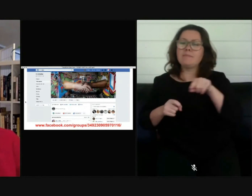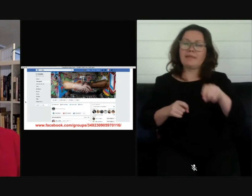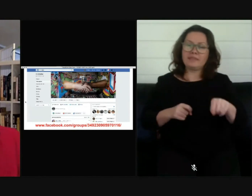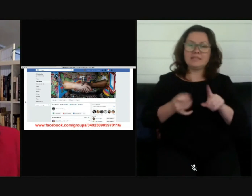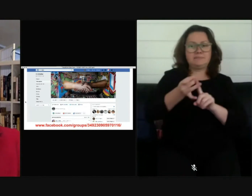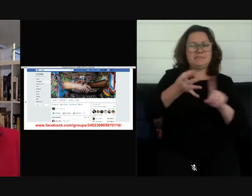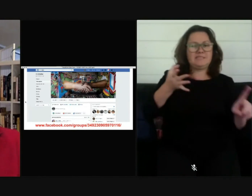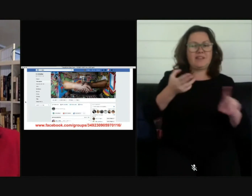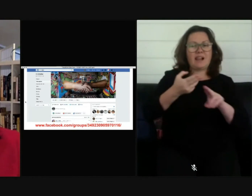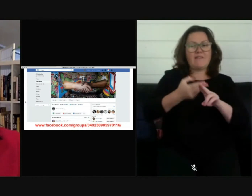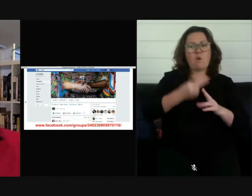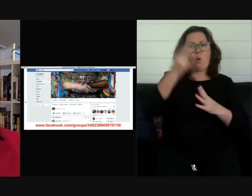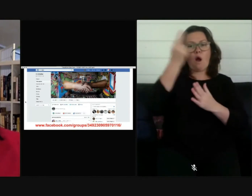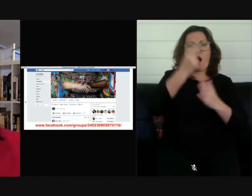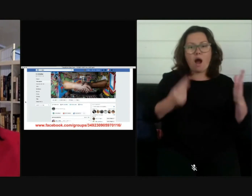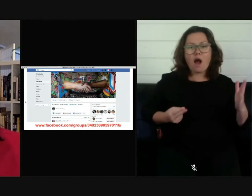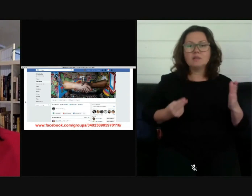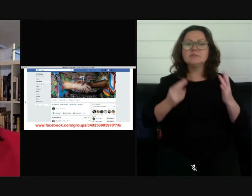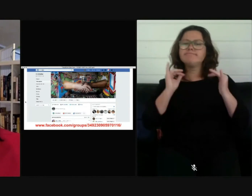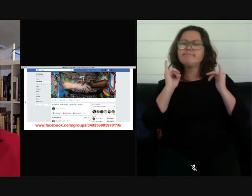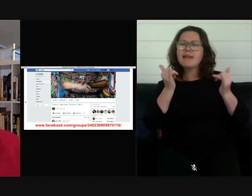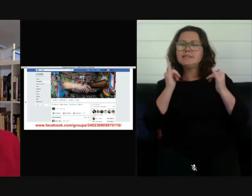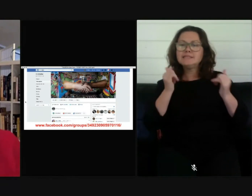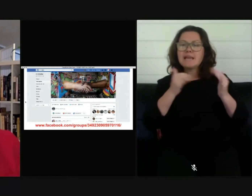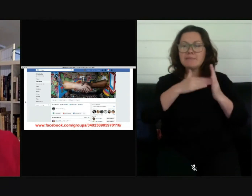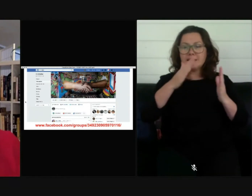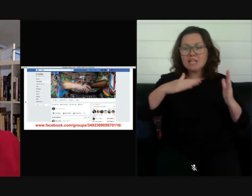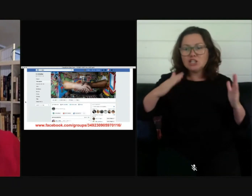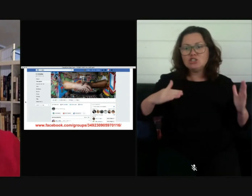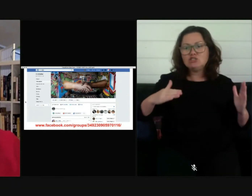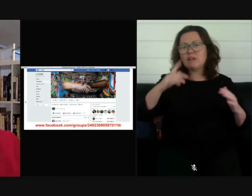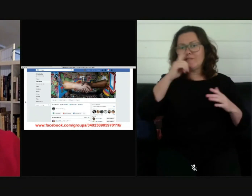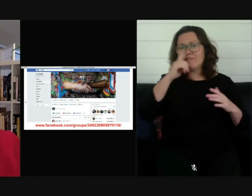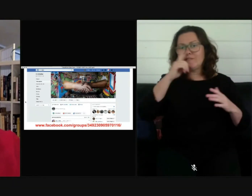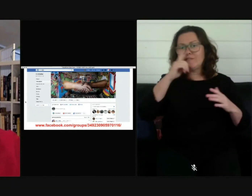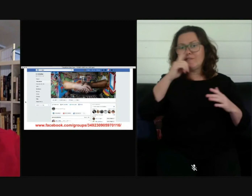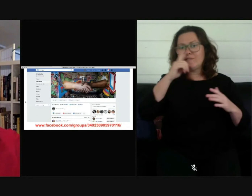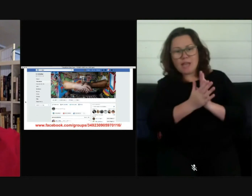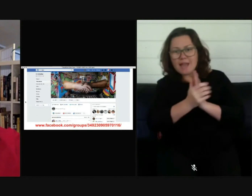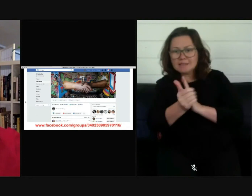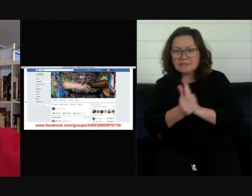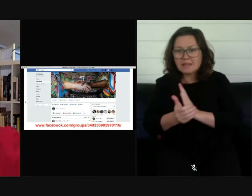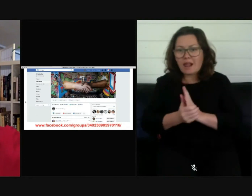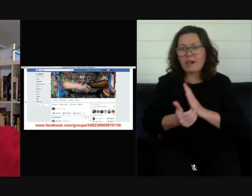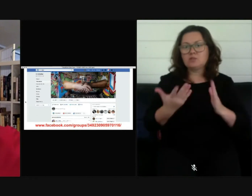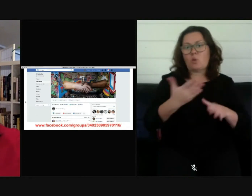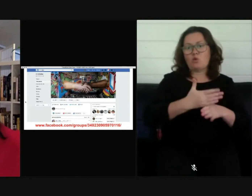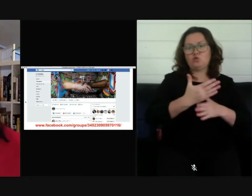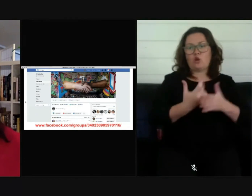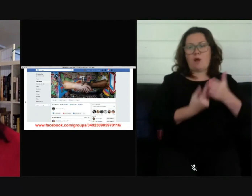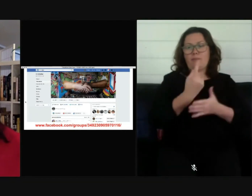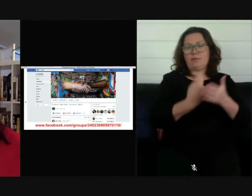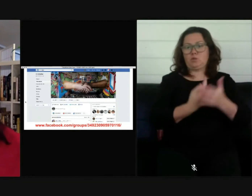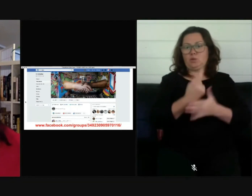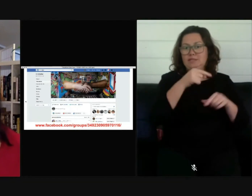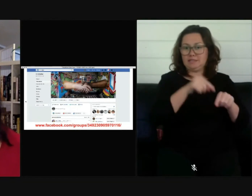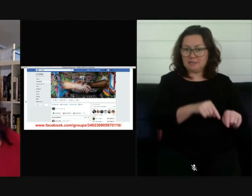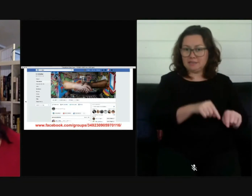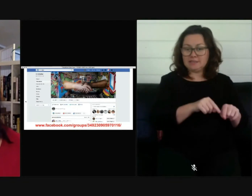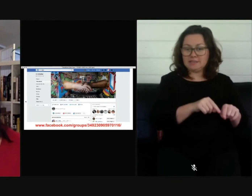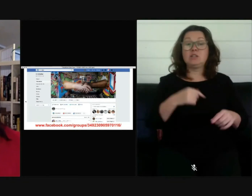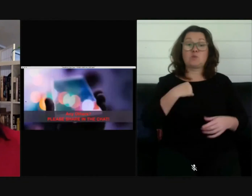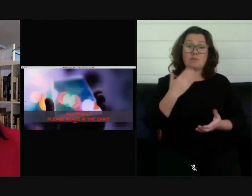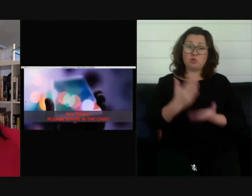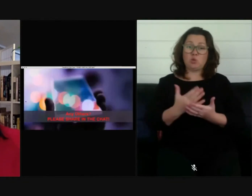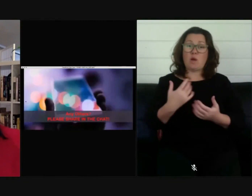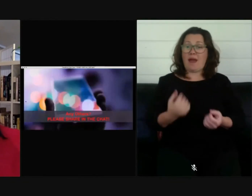share their skills and job opportunities that are coming up. And I am sure there are more. Those